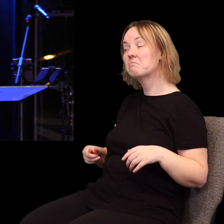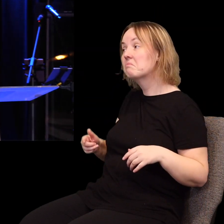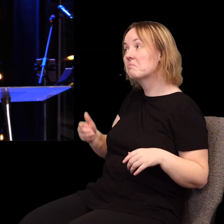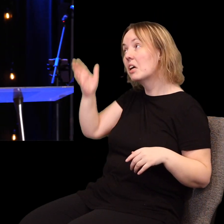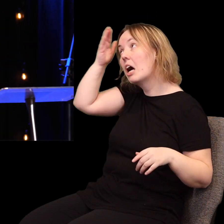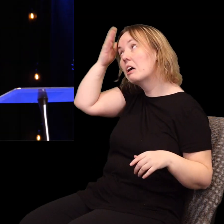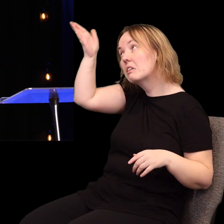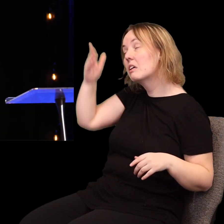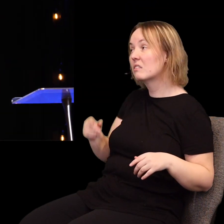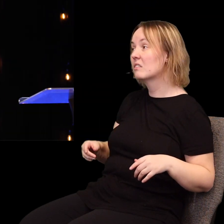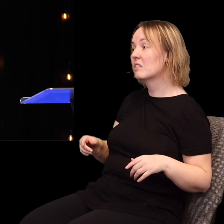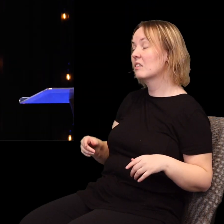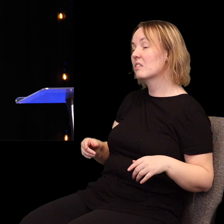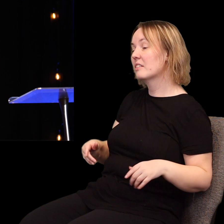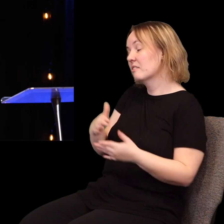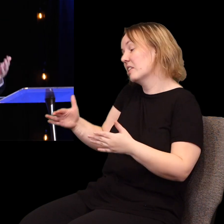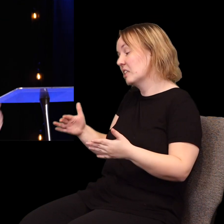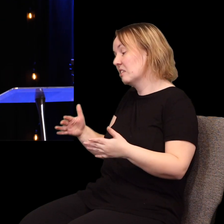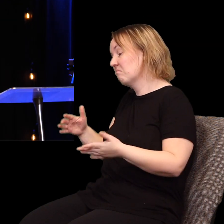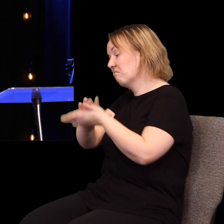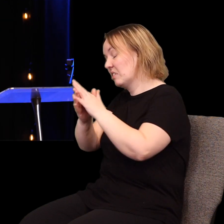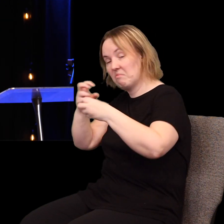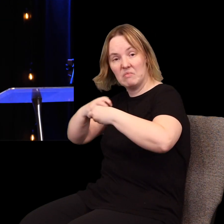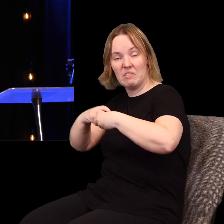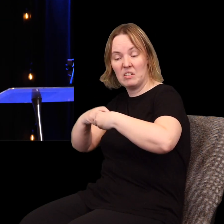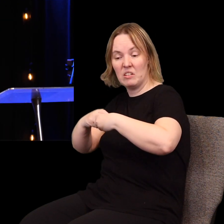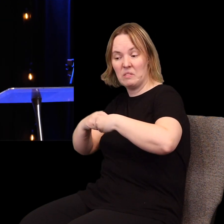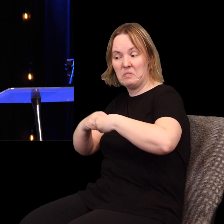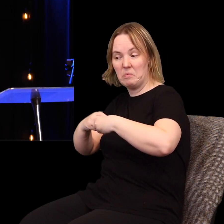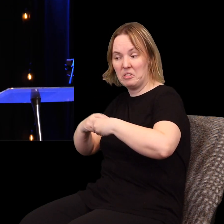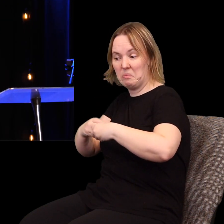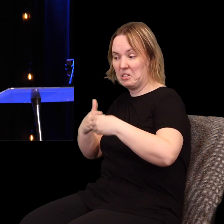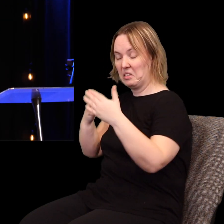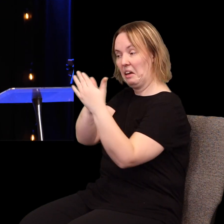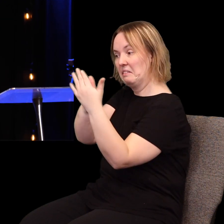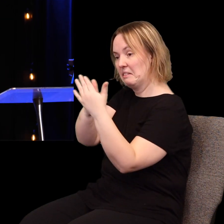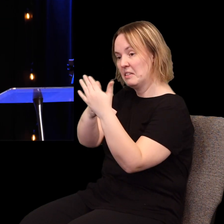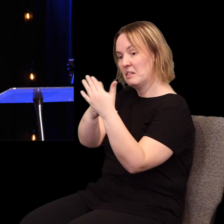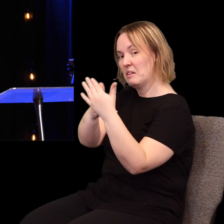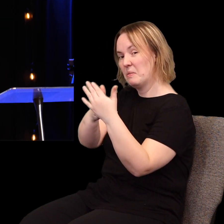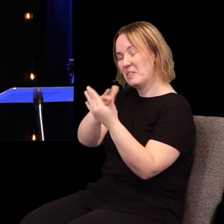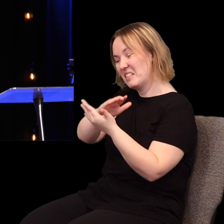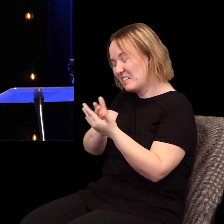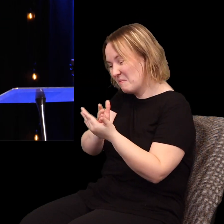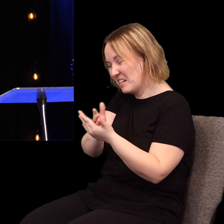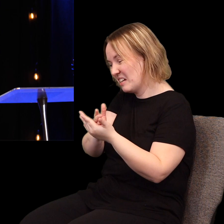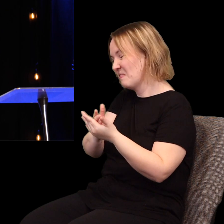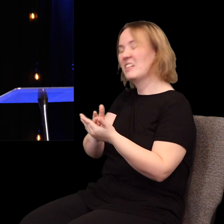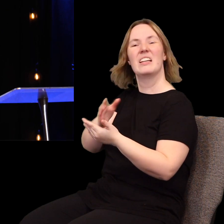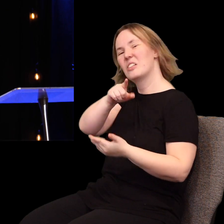kind of acknowledged him until things became difficult, or when he brought you up against something where maybe a part of you has to